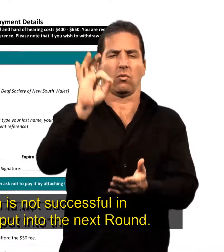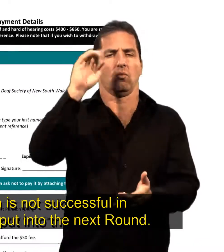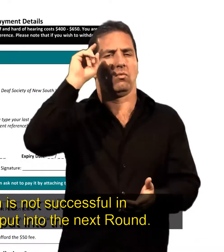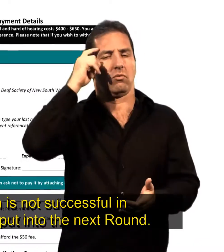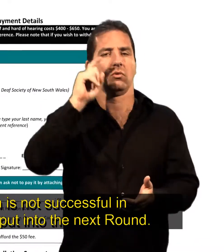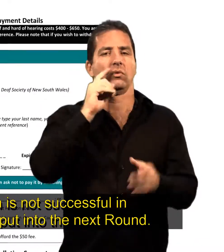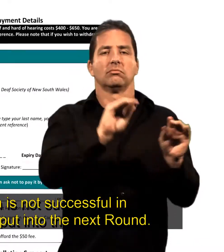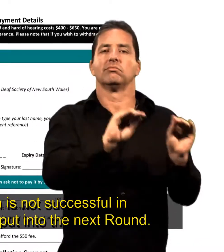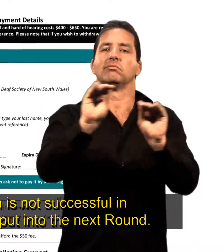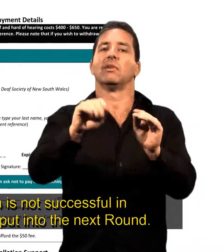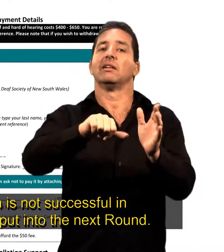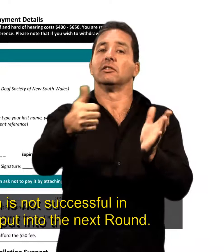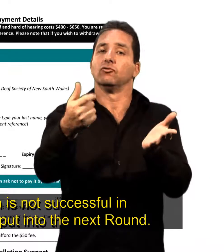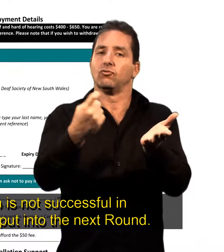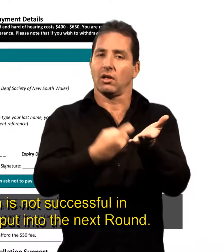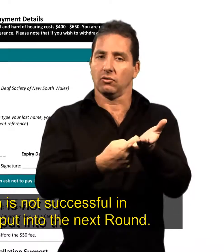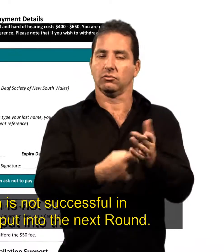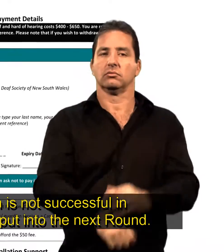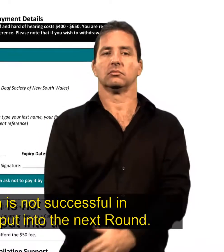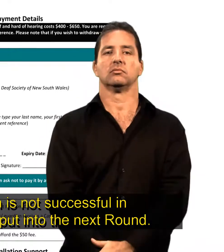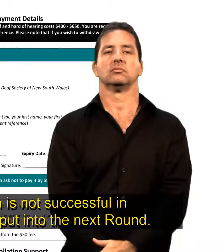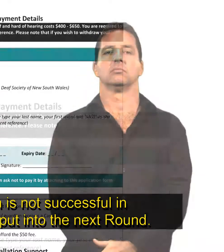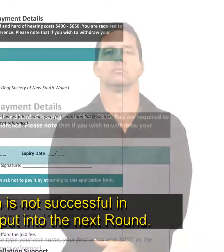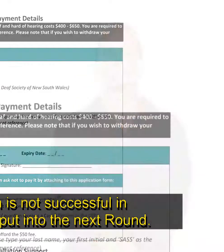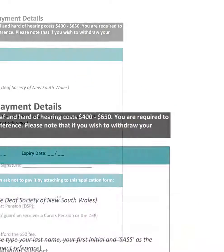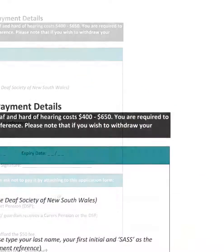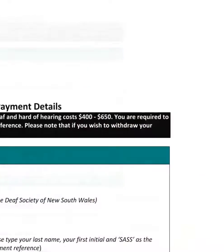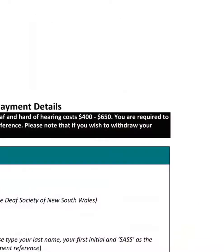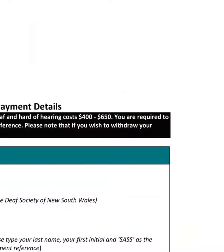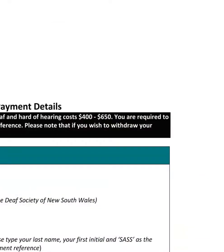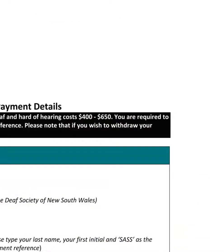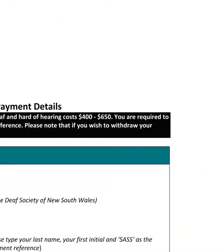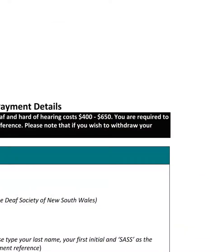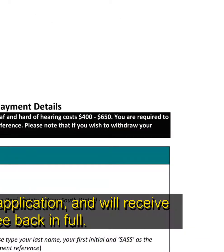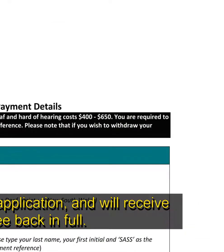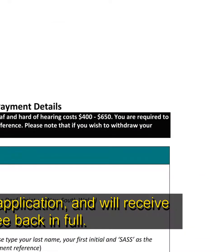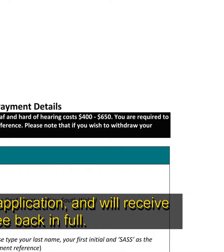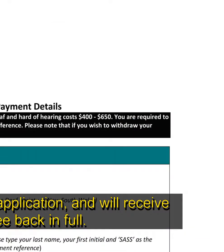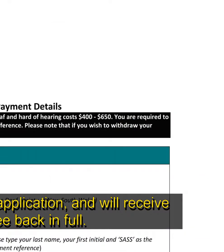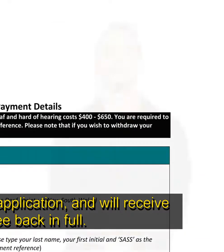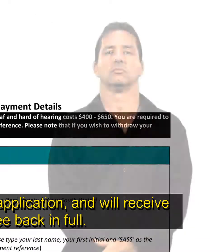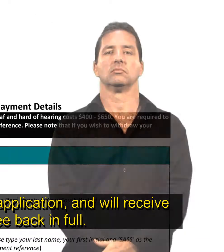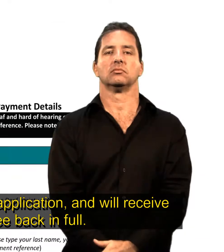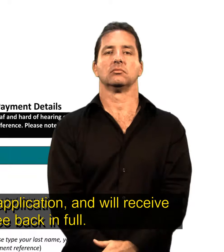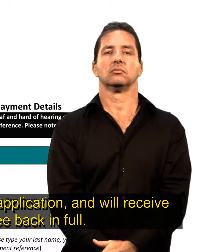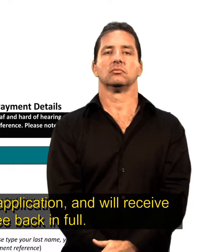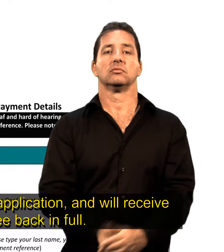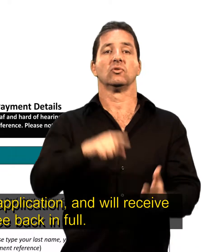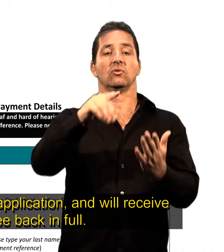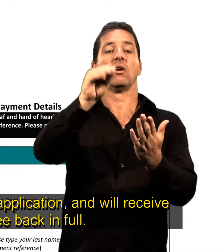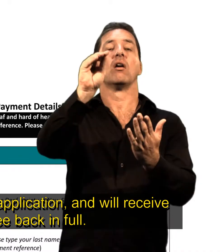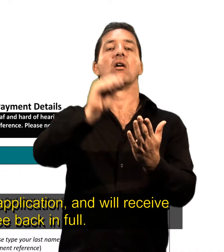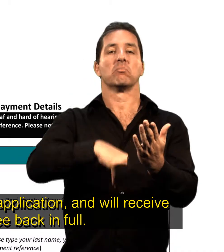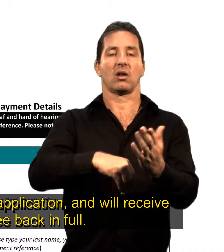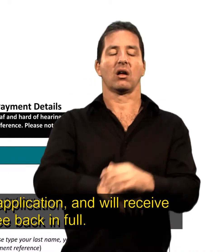is not successful in round 1, it will be put into the next round. You can withdraw your application and